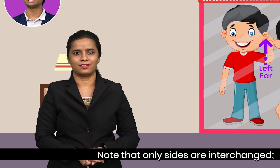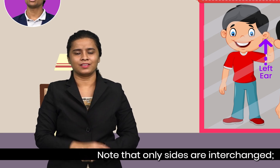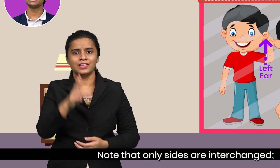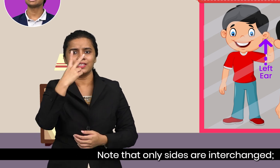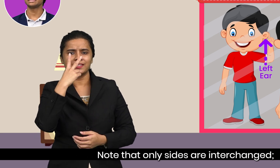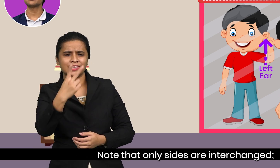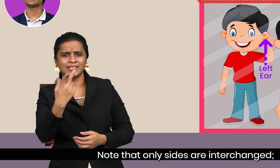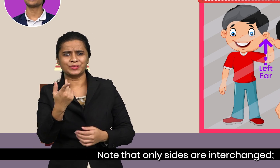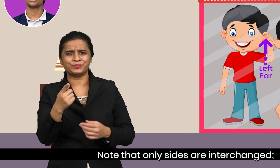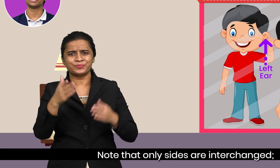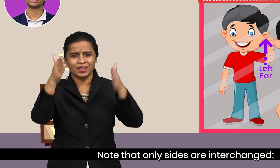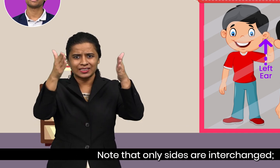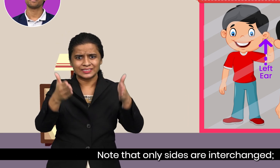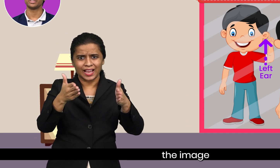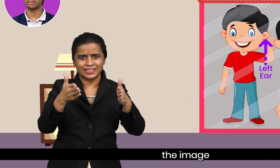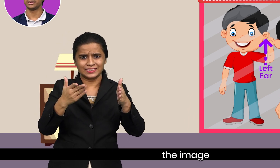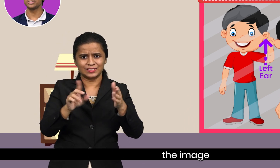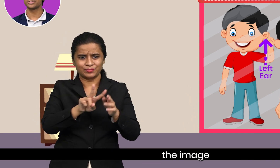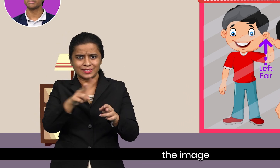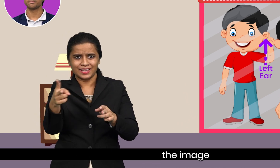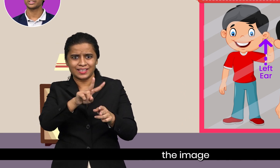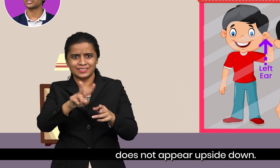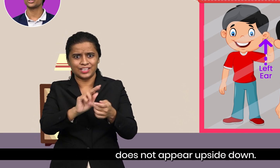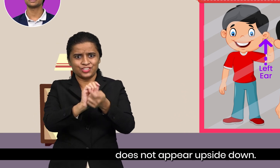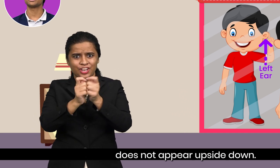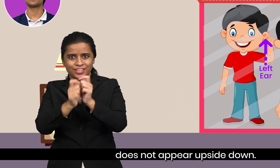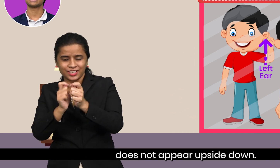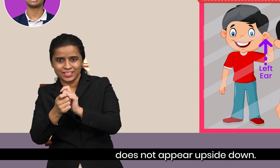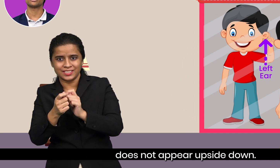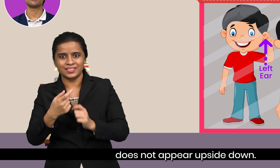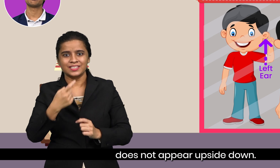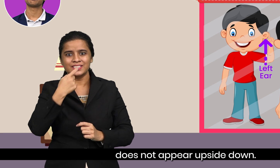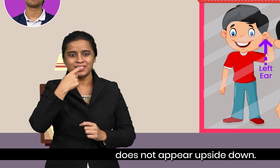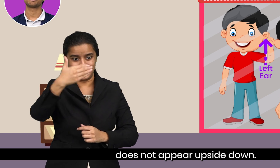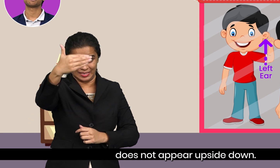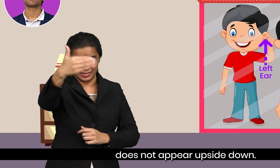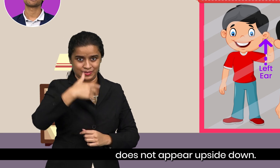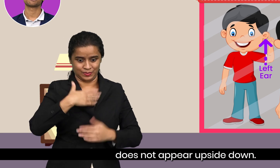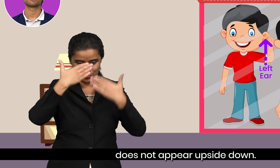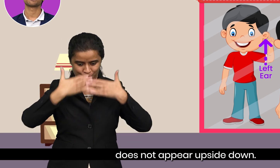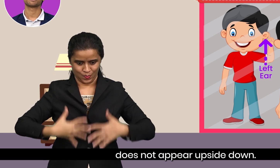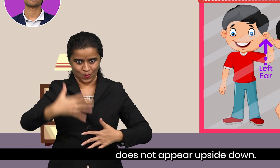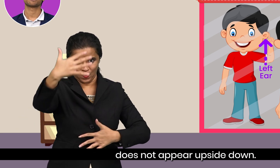Note that only sides are interchanged. The image does not appear upside down.